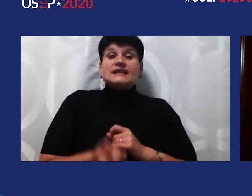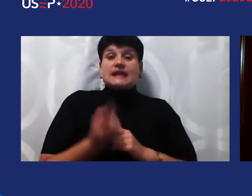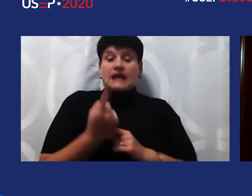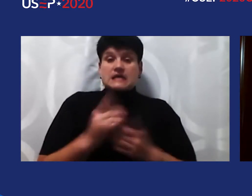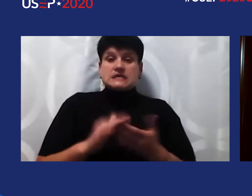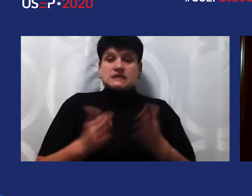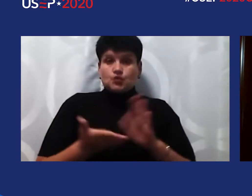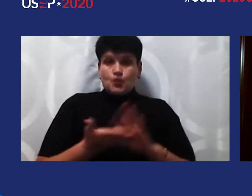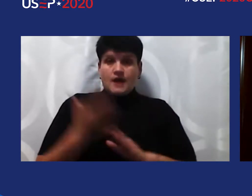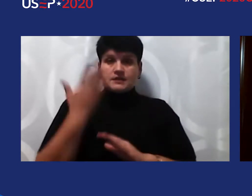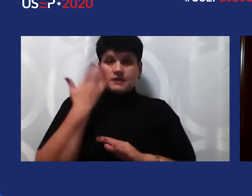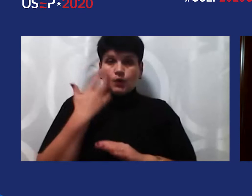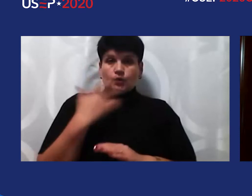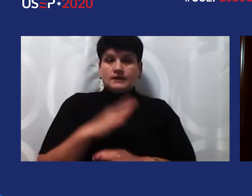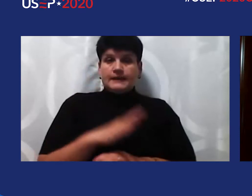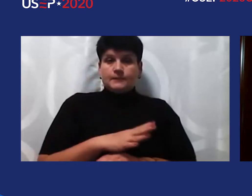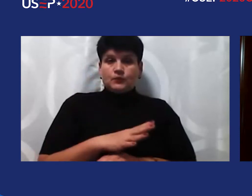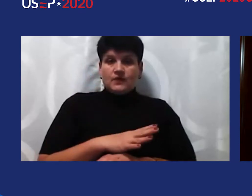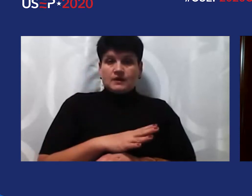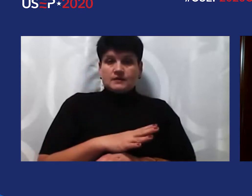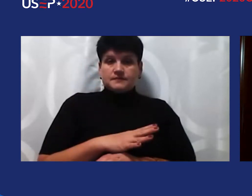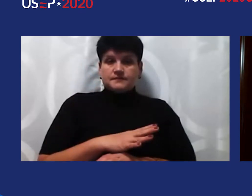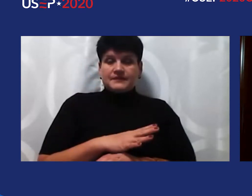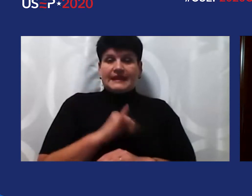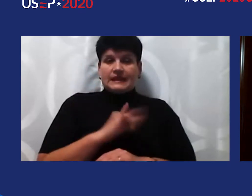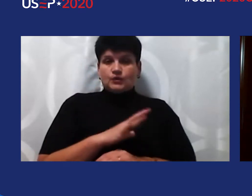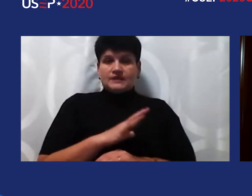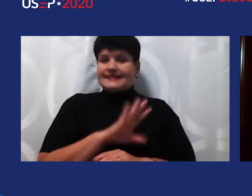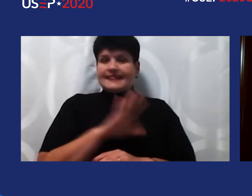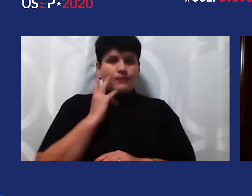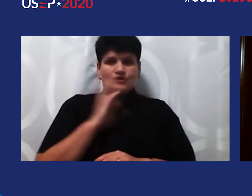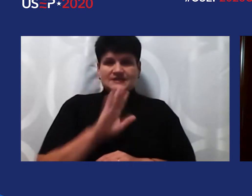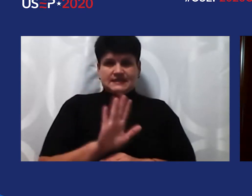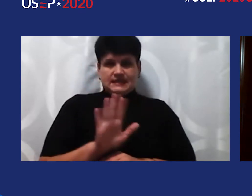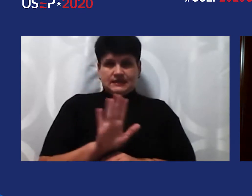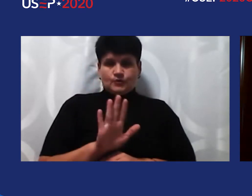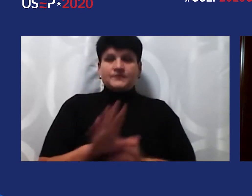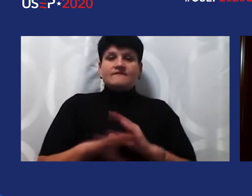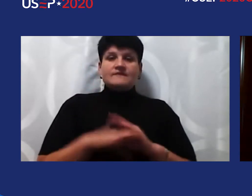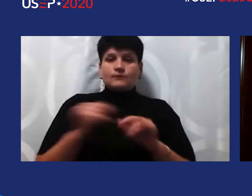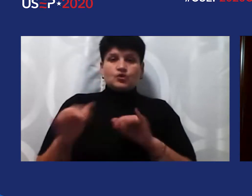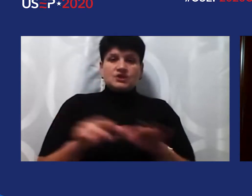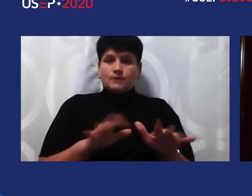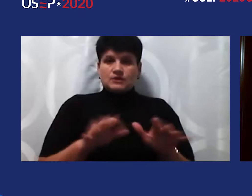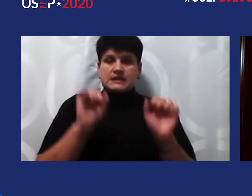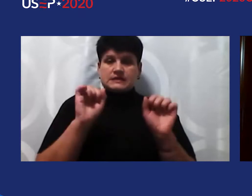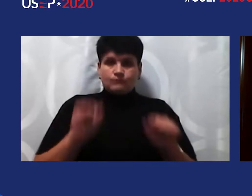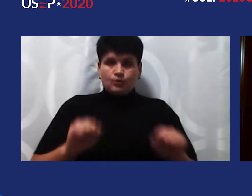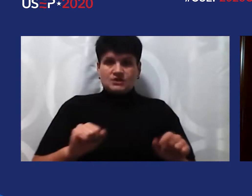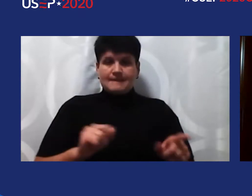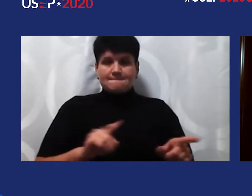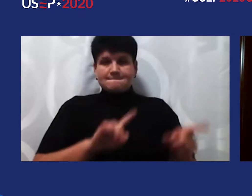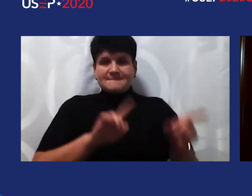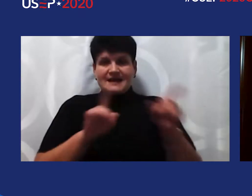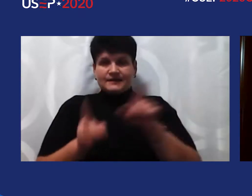foes. And as a result, sometimes, and God forbid, not always, the electoral